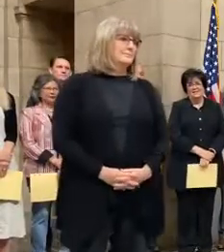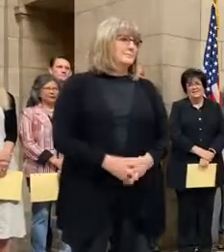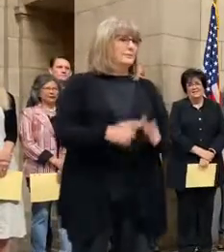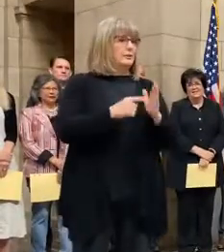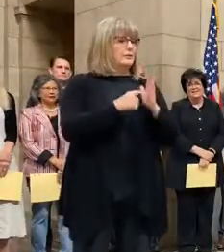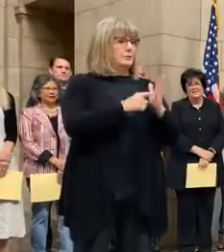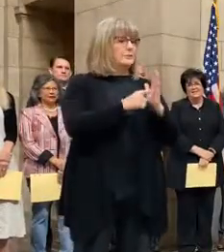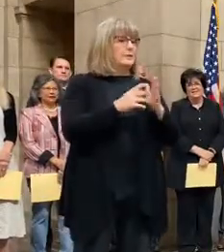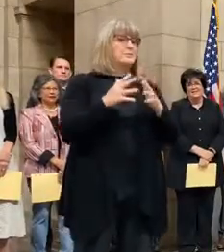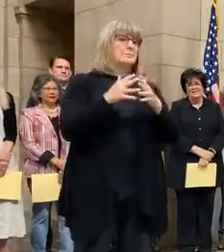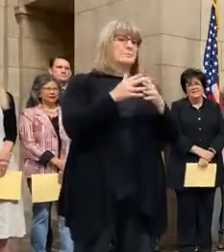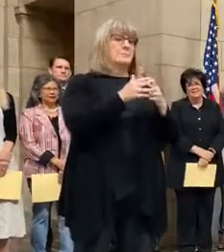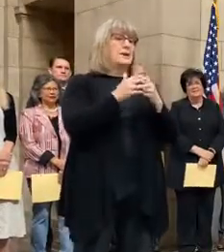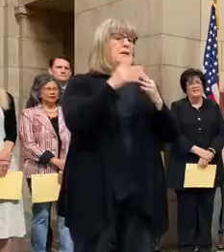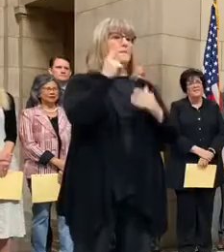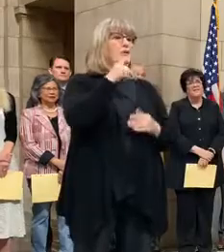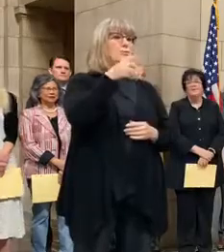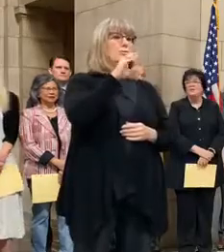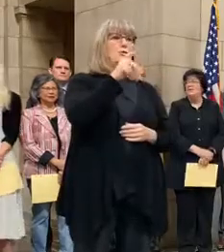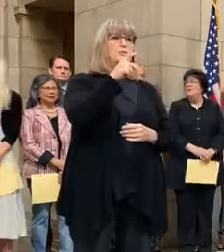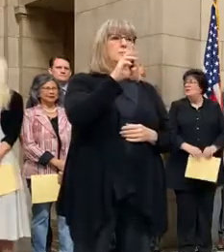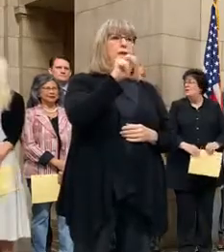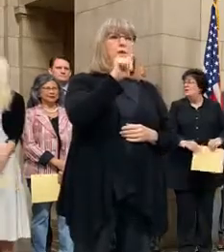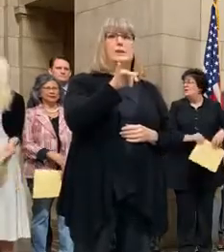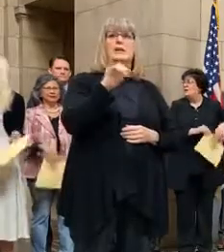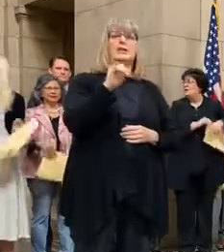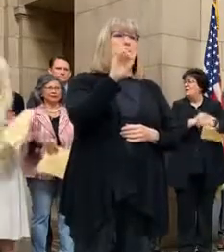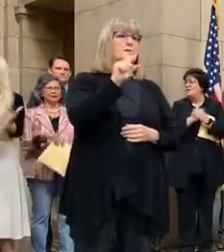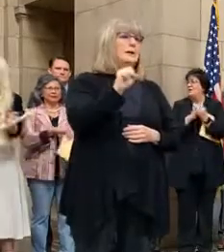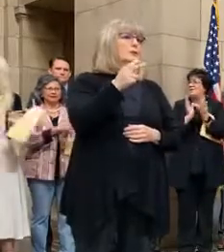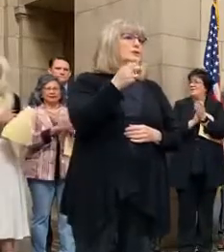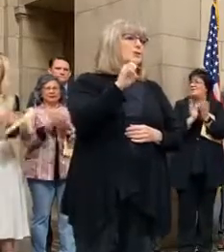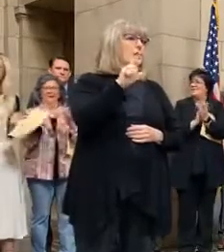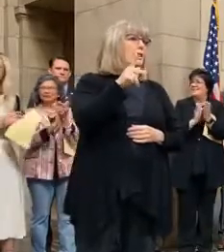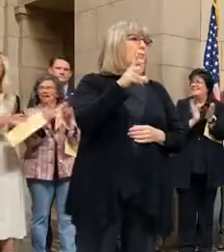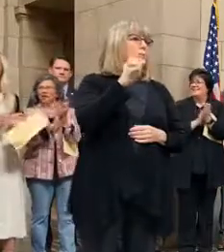Now representing Americans for Prosperity, Jessica Shelburne.